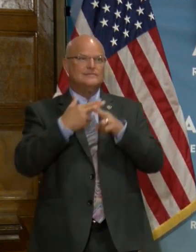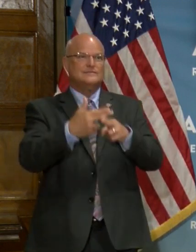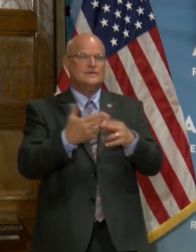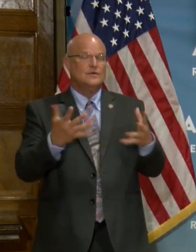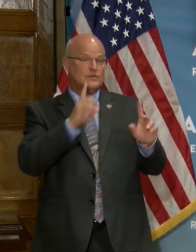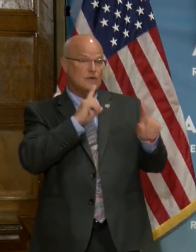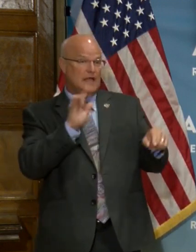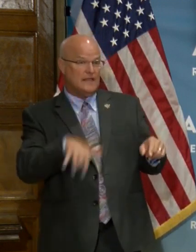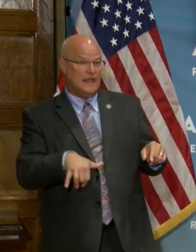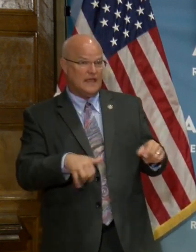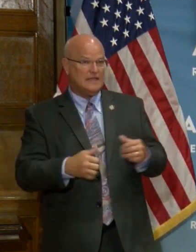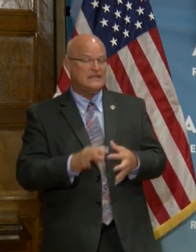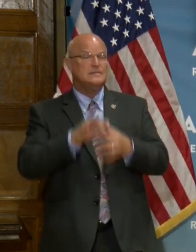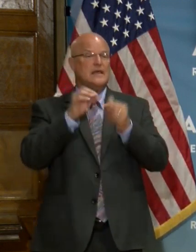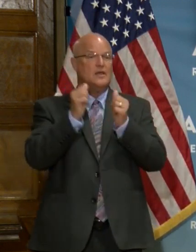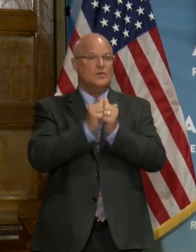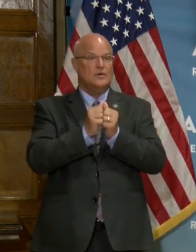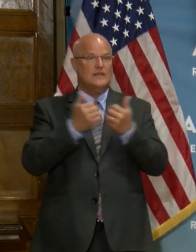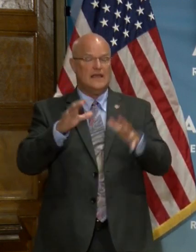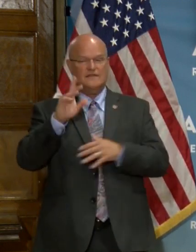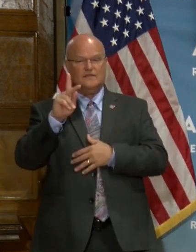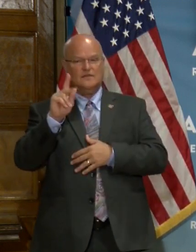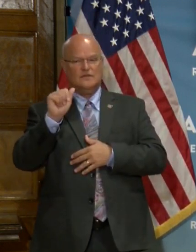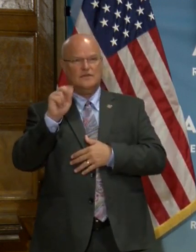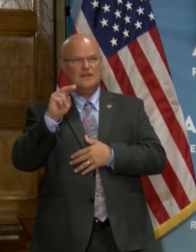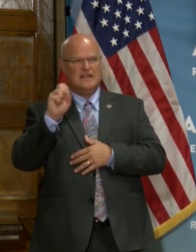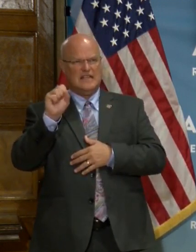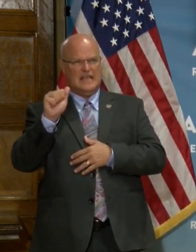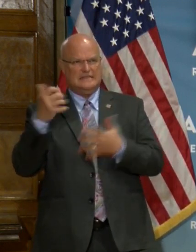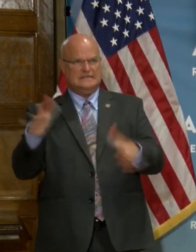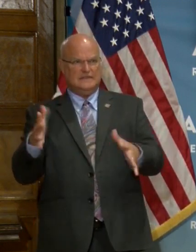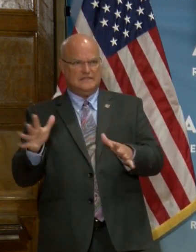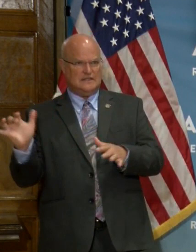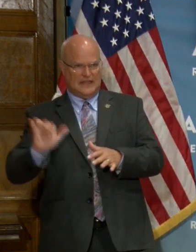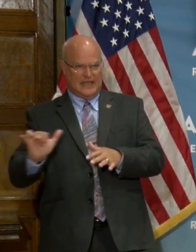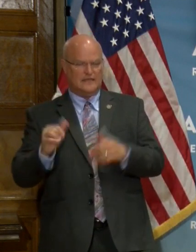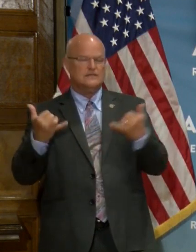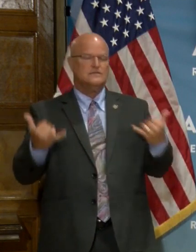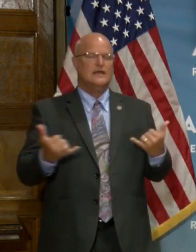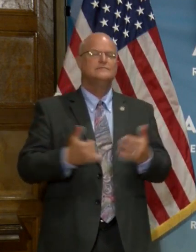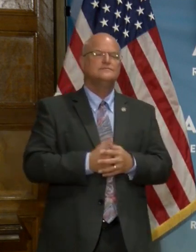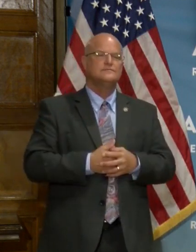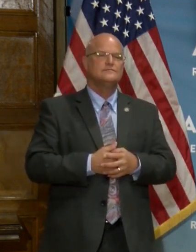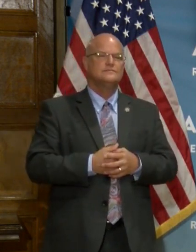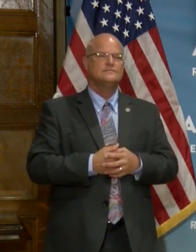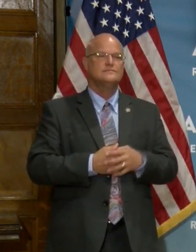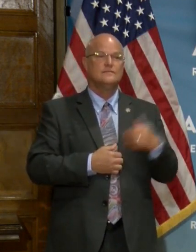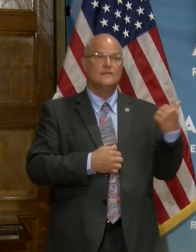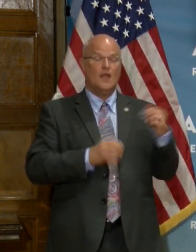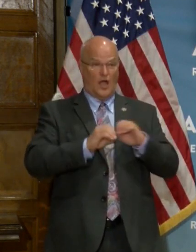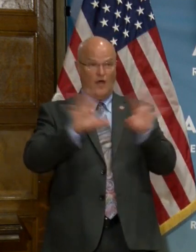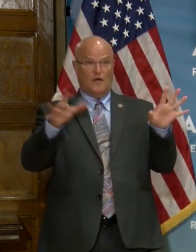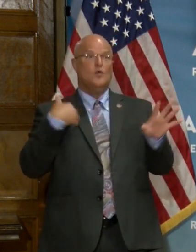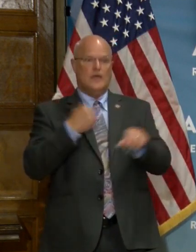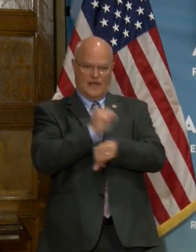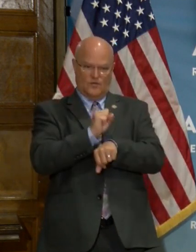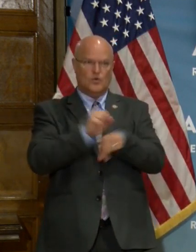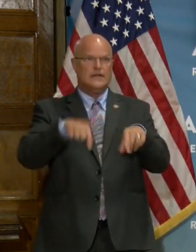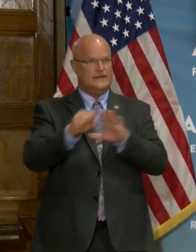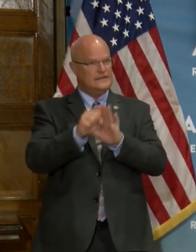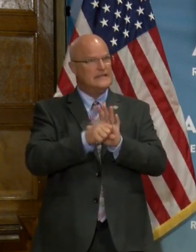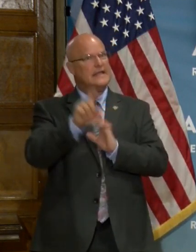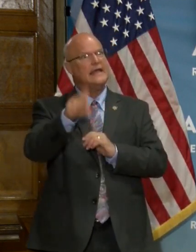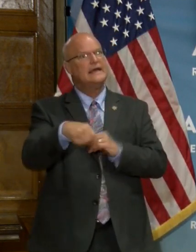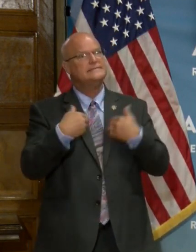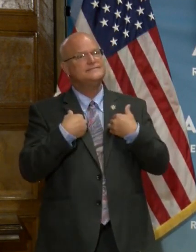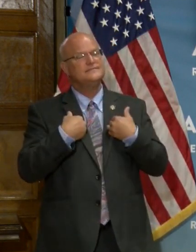reaction to that, especially after Kansas having done the same thing now? Well, obviously we've got work to do in the state,